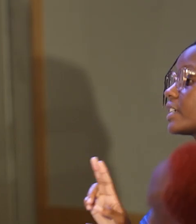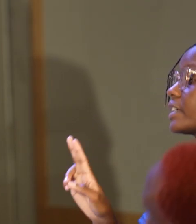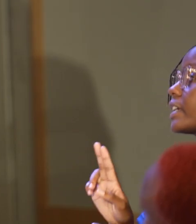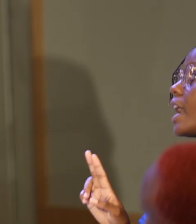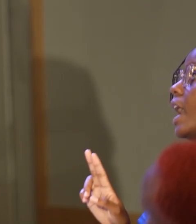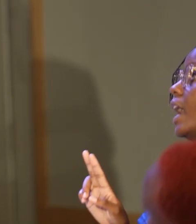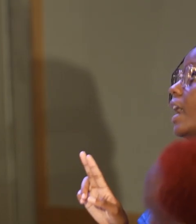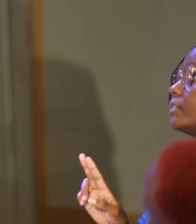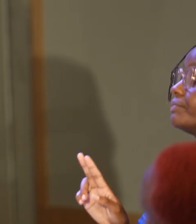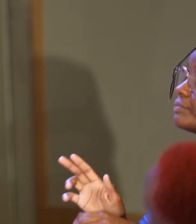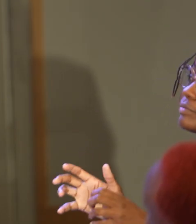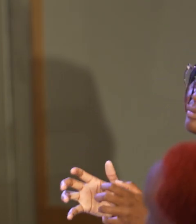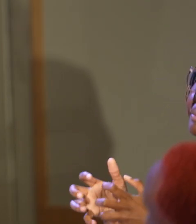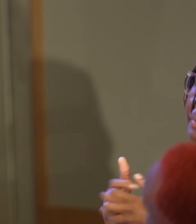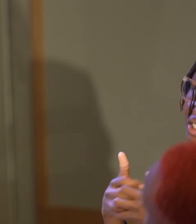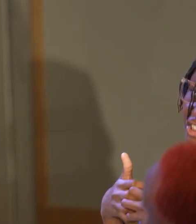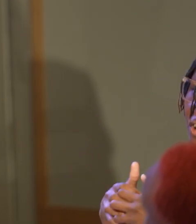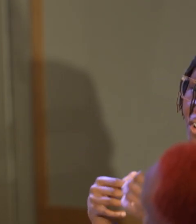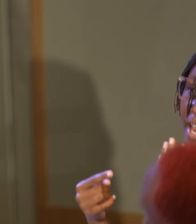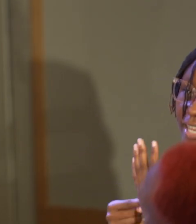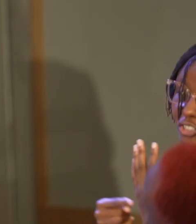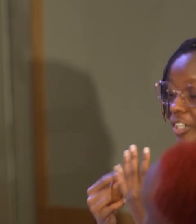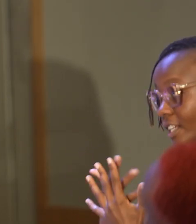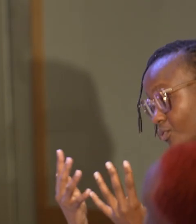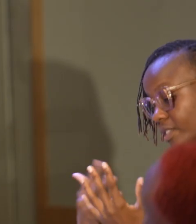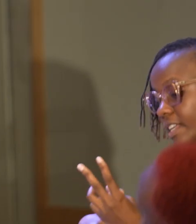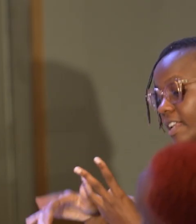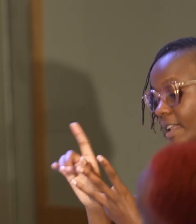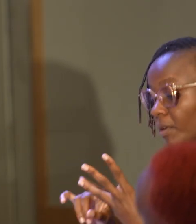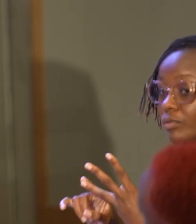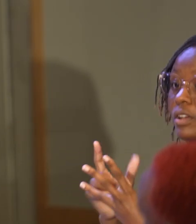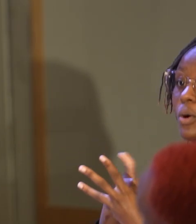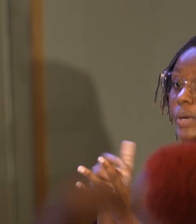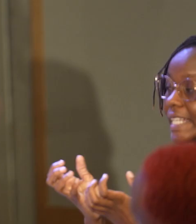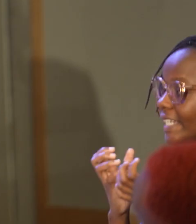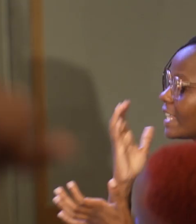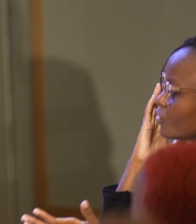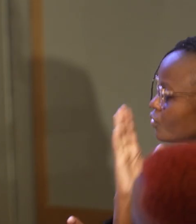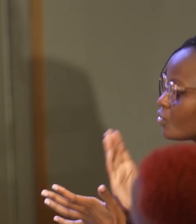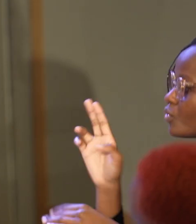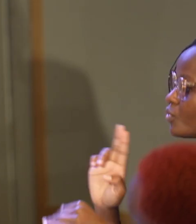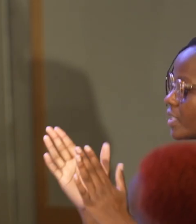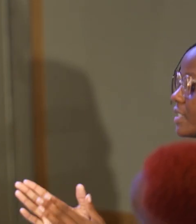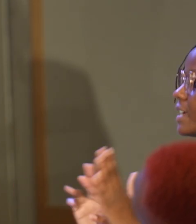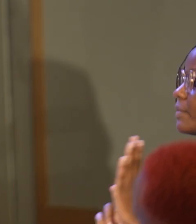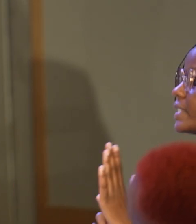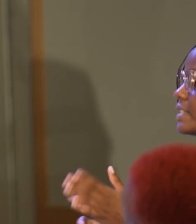electronic tools. But then we also need the actual users to be represented